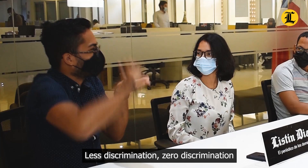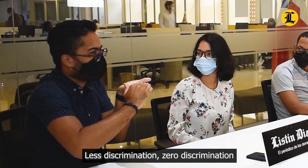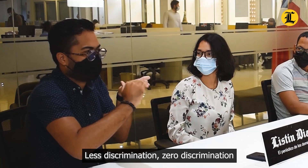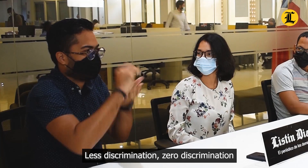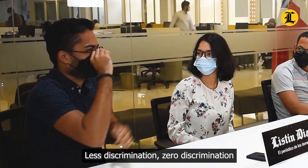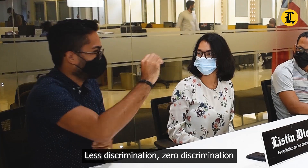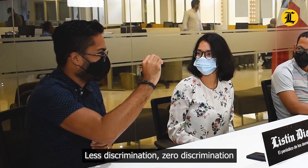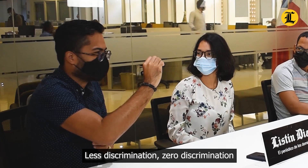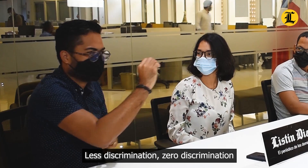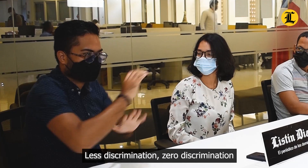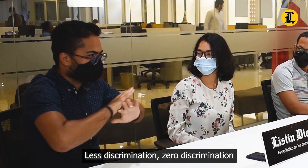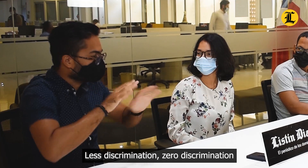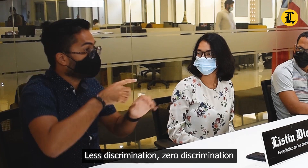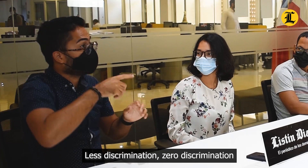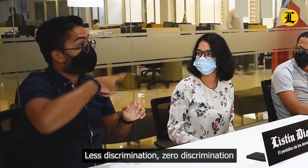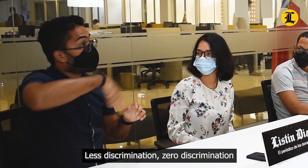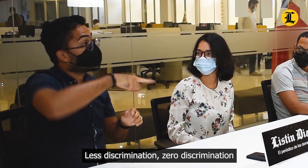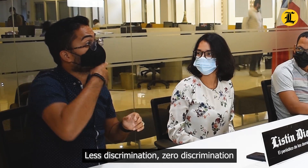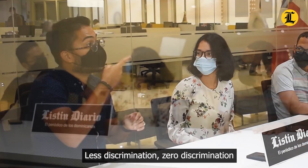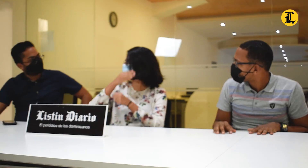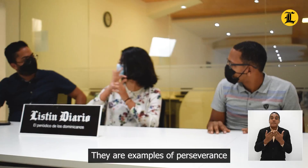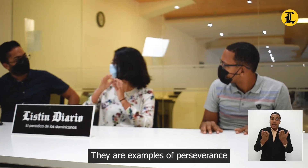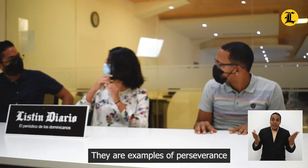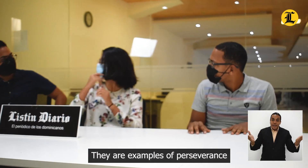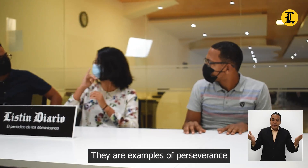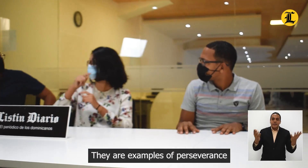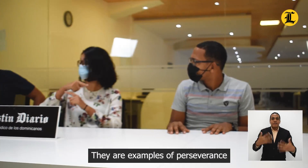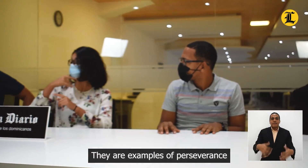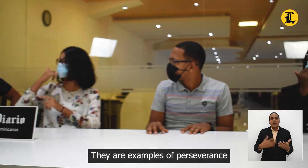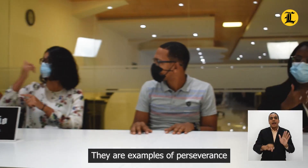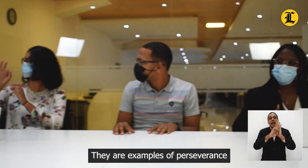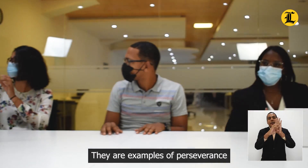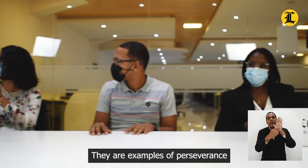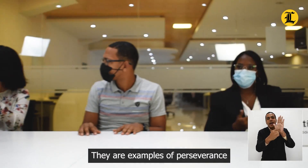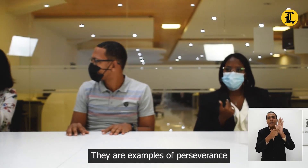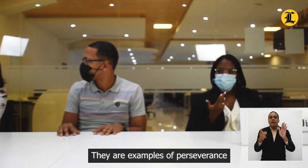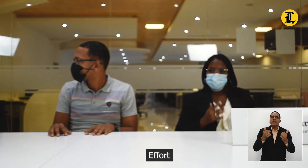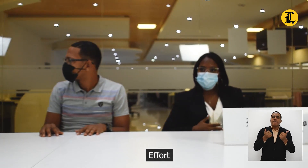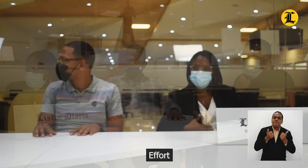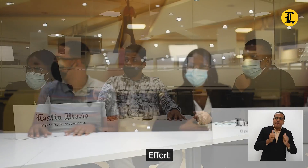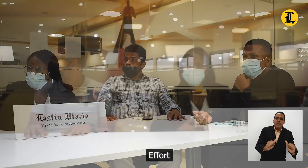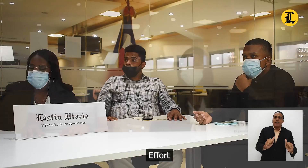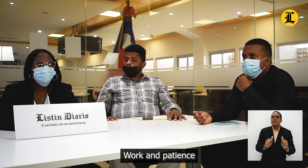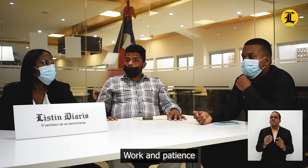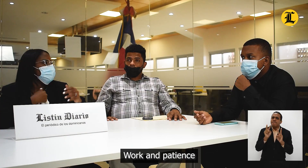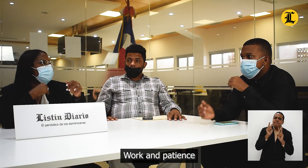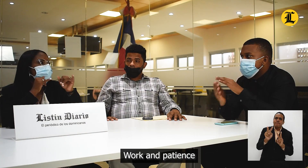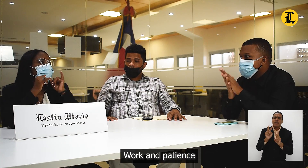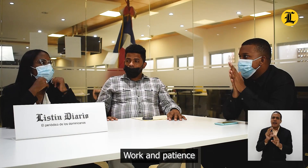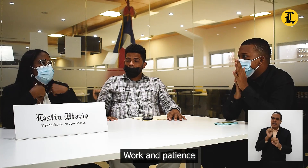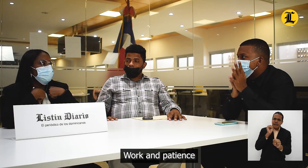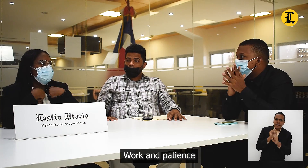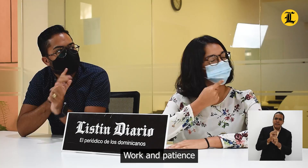Less discrimination, zero discrimination. They are examples of perseverance, effort,